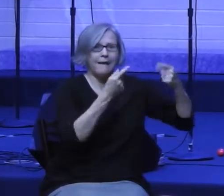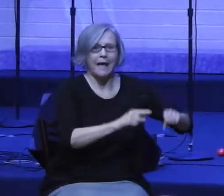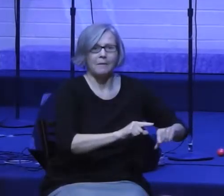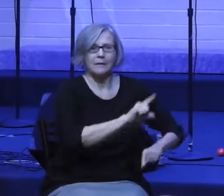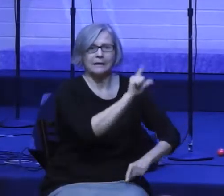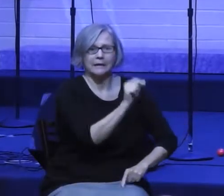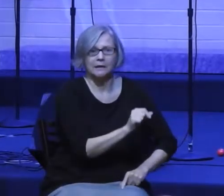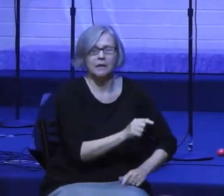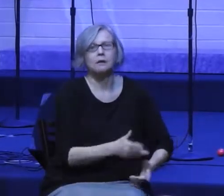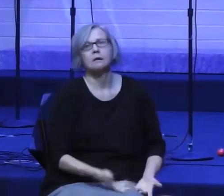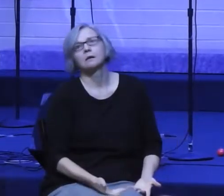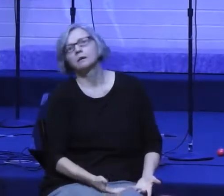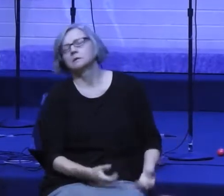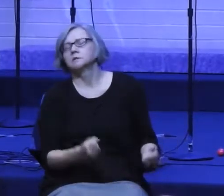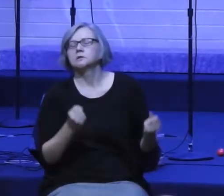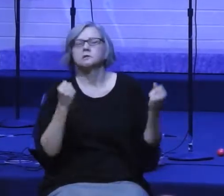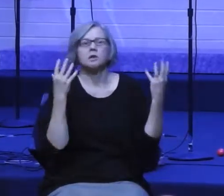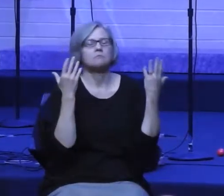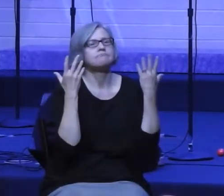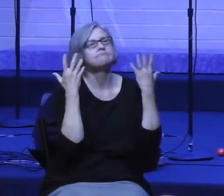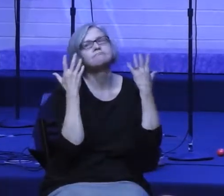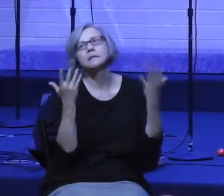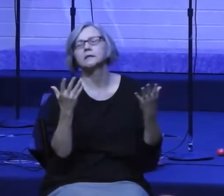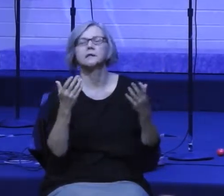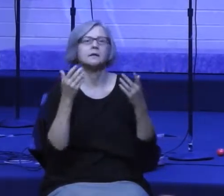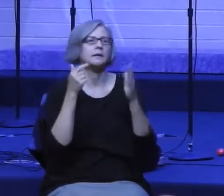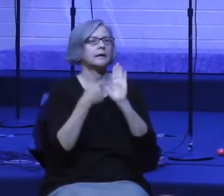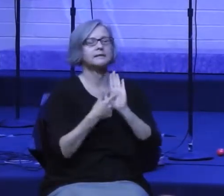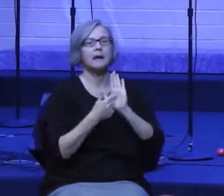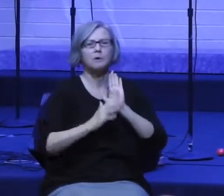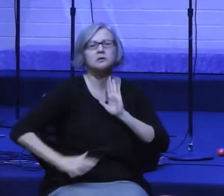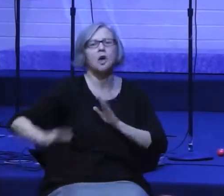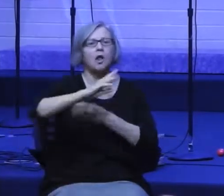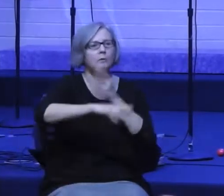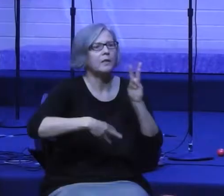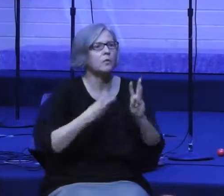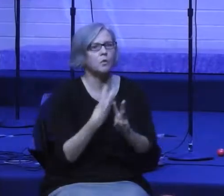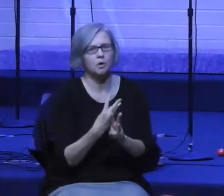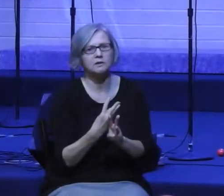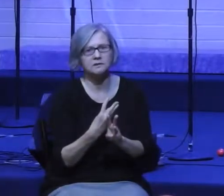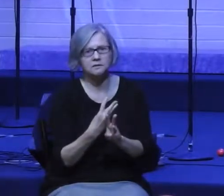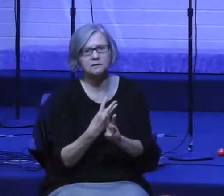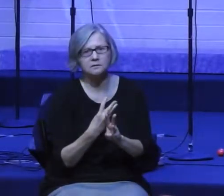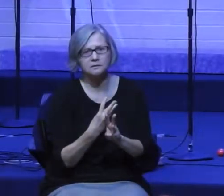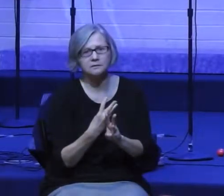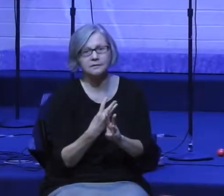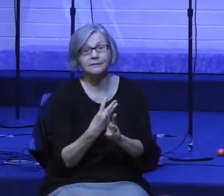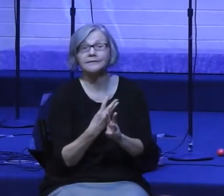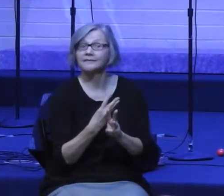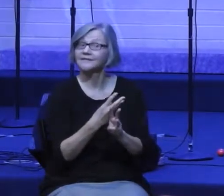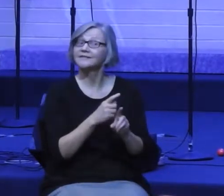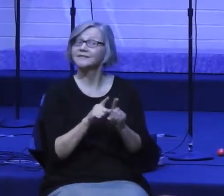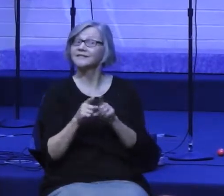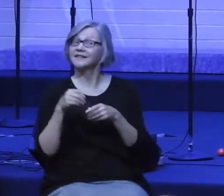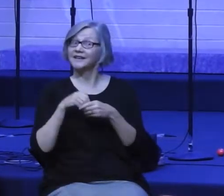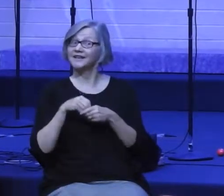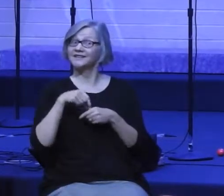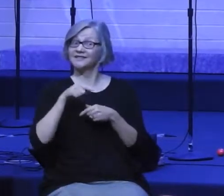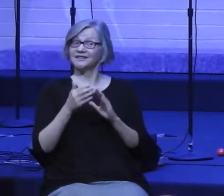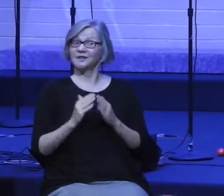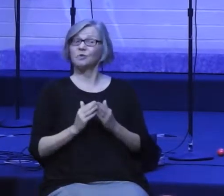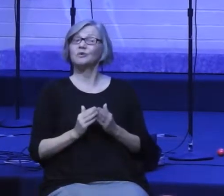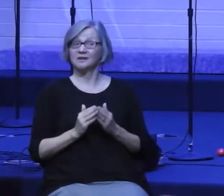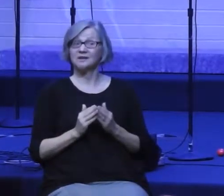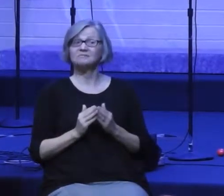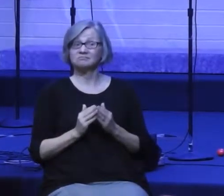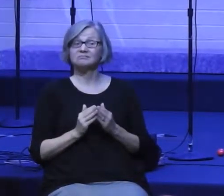very far. The Iraqi military is laying siege on Mosul, trying to root out an ISIS cell